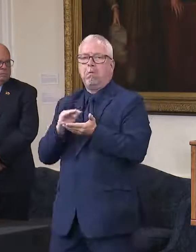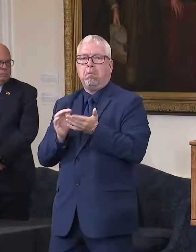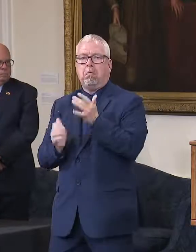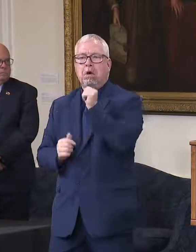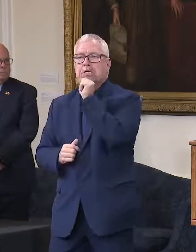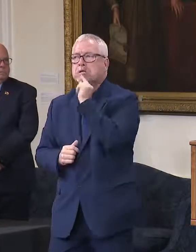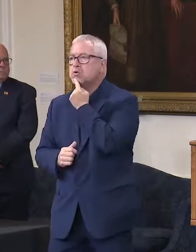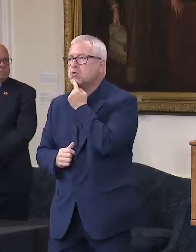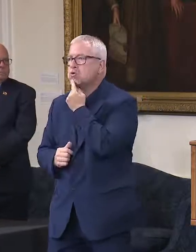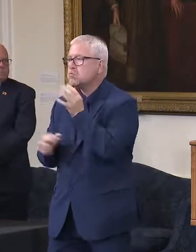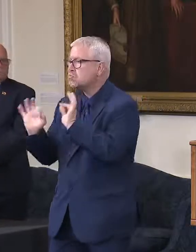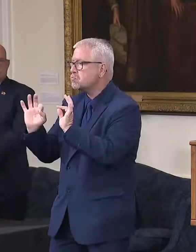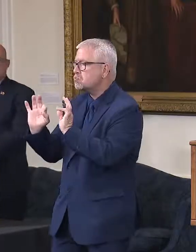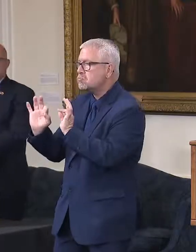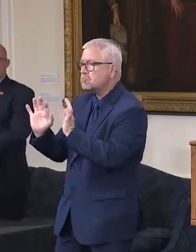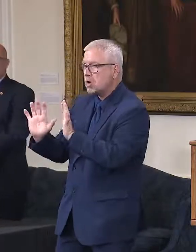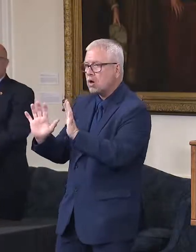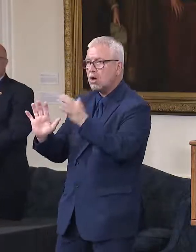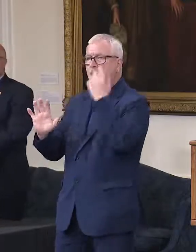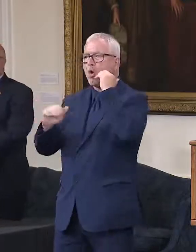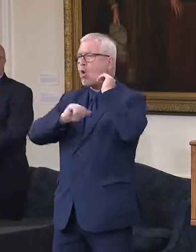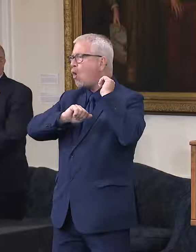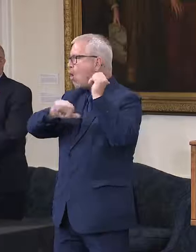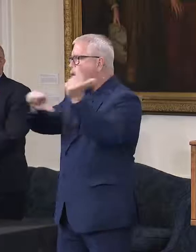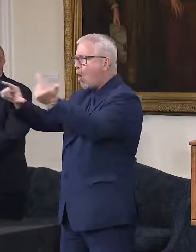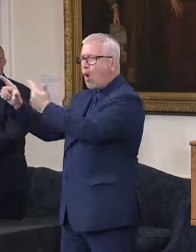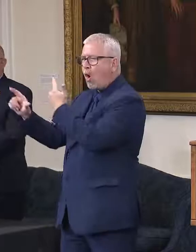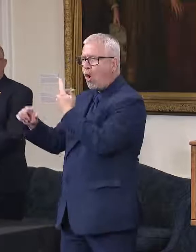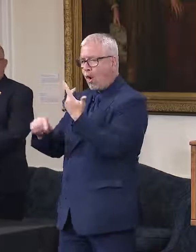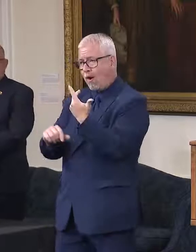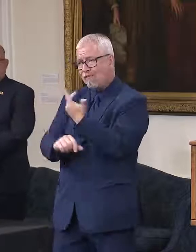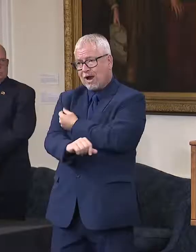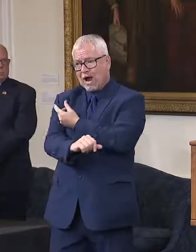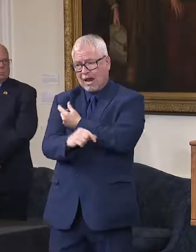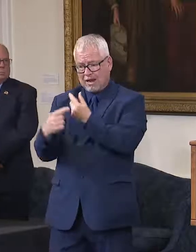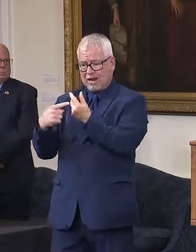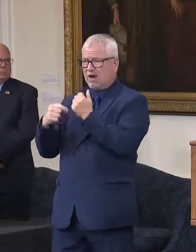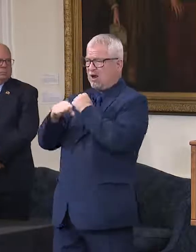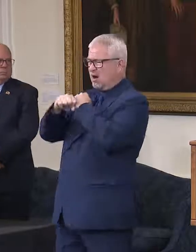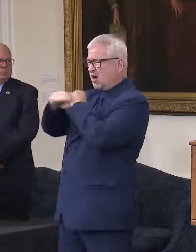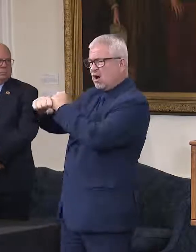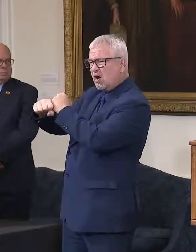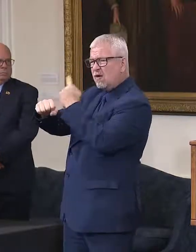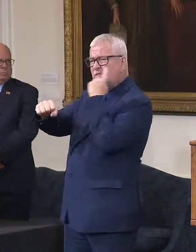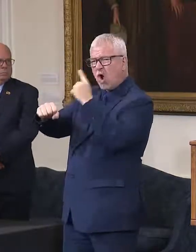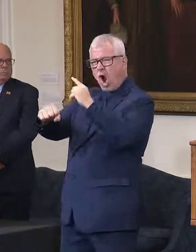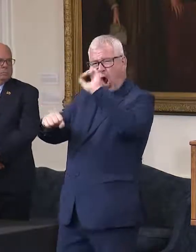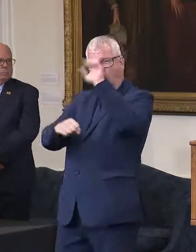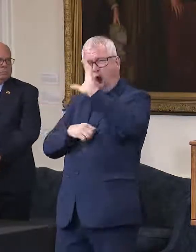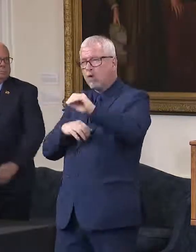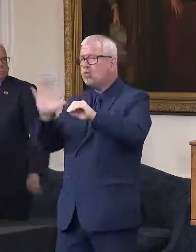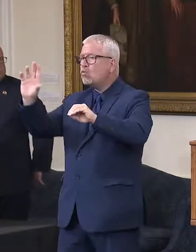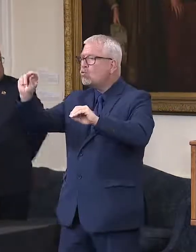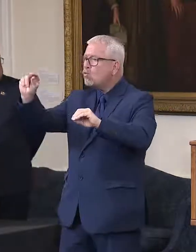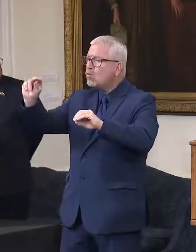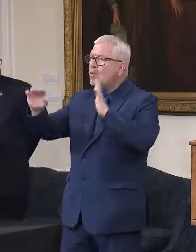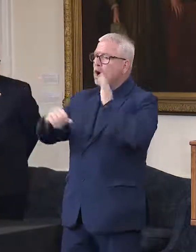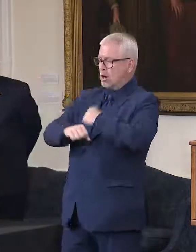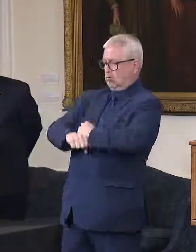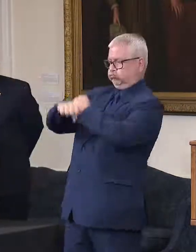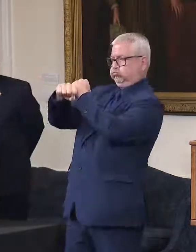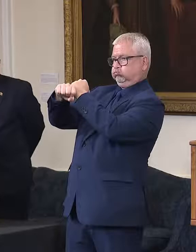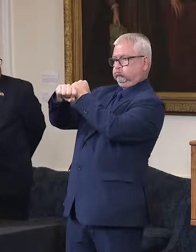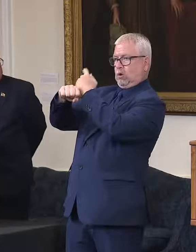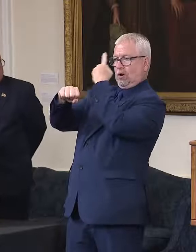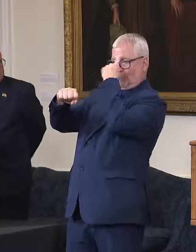have a limitation in their durability, however. Over time, the powerful protection that vaccines have given